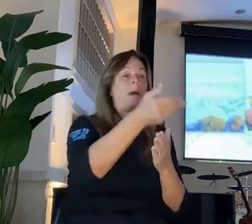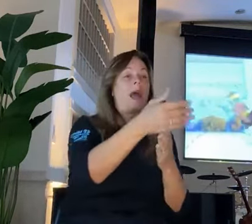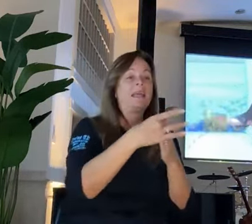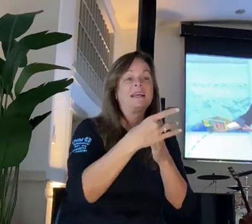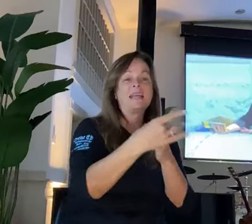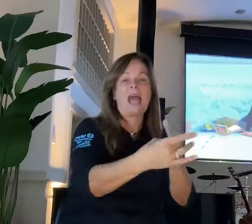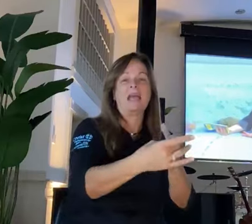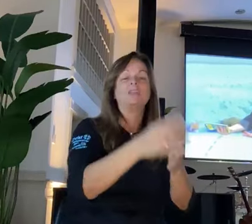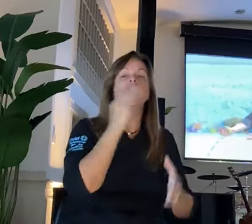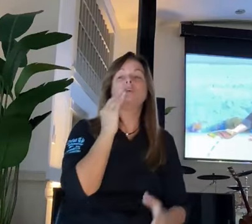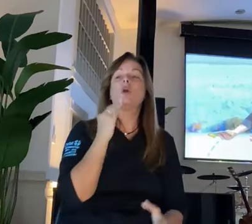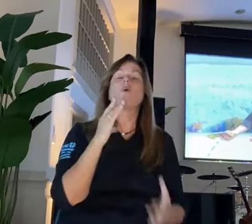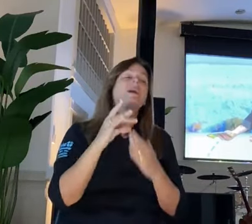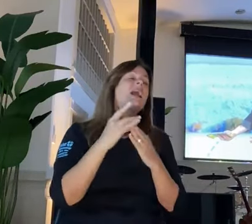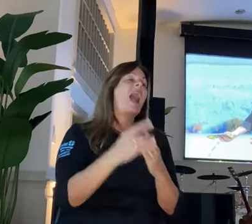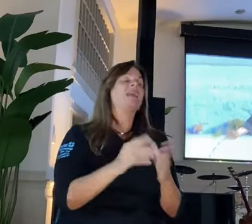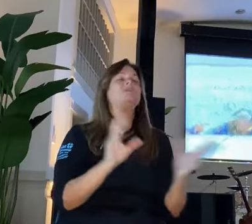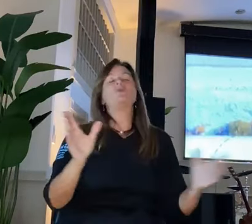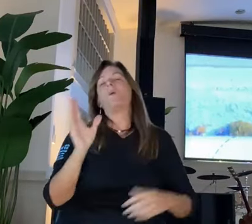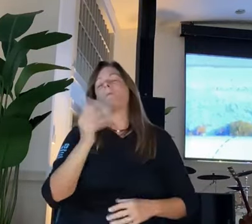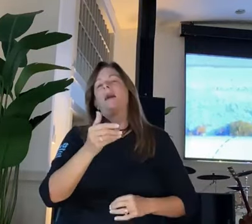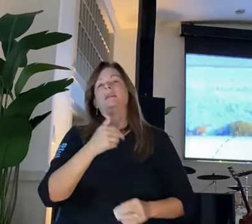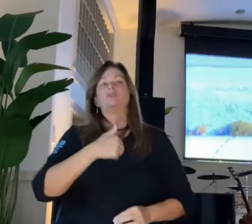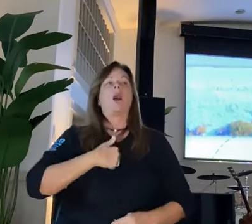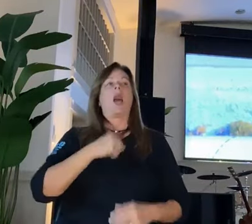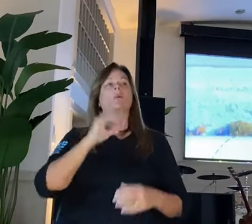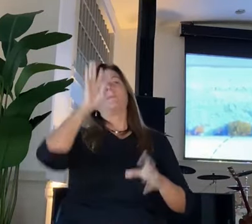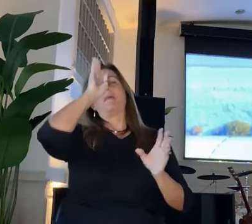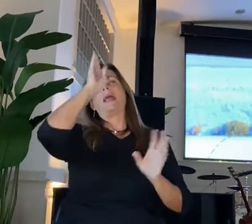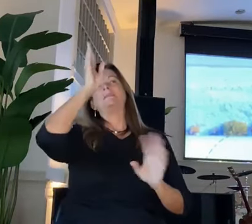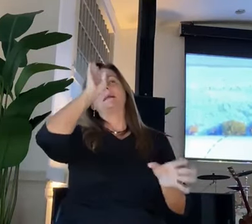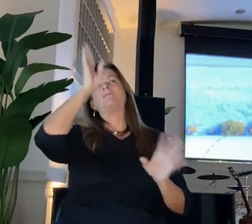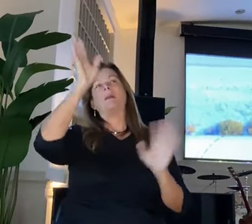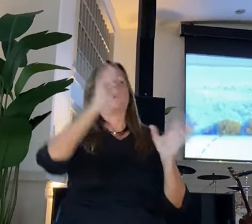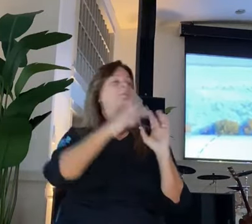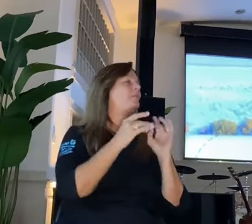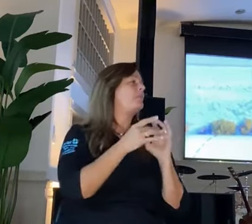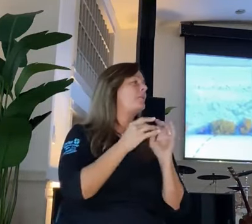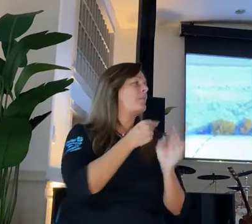Like they had tours, you could buy a tour. We had no money to buy a tour, so I would just make stuff up.